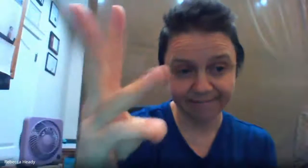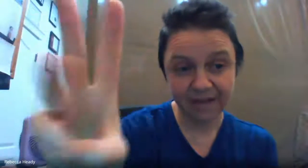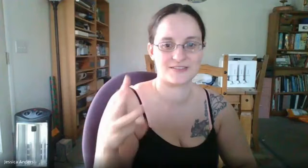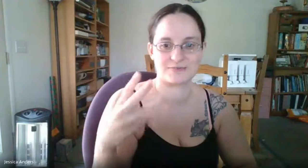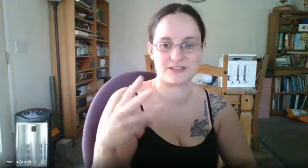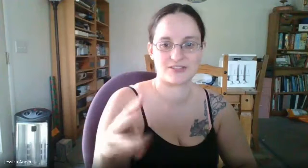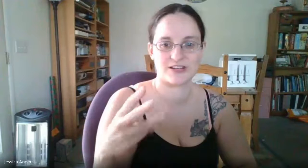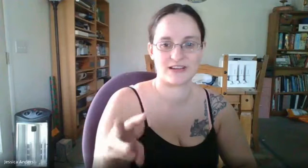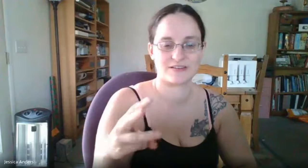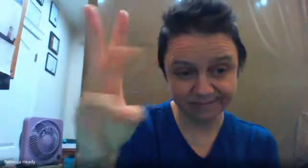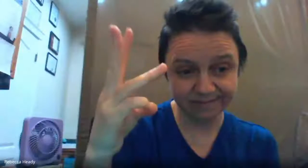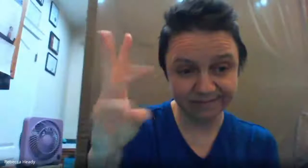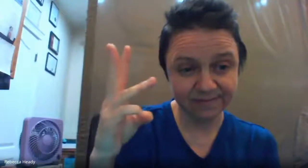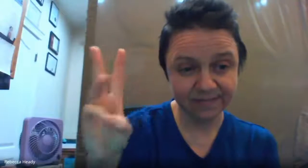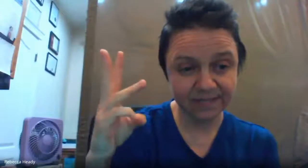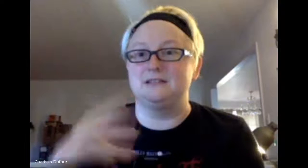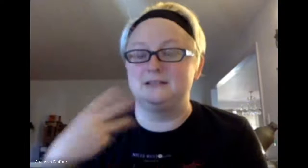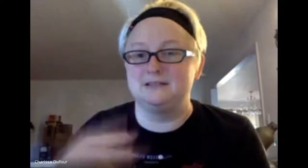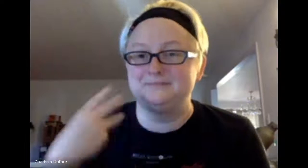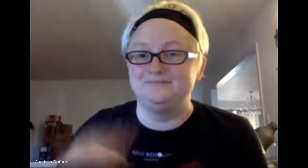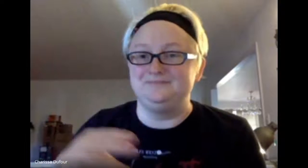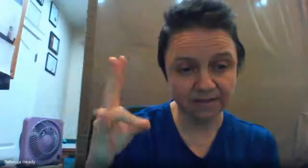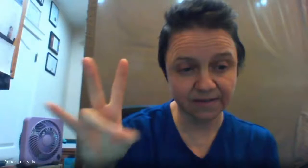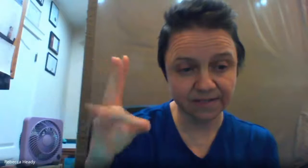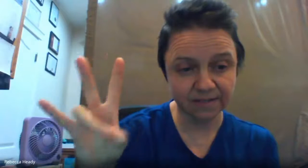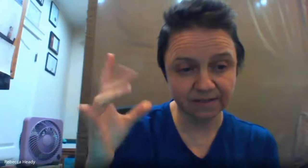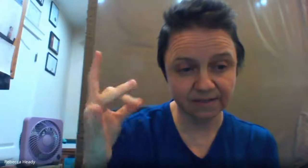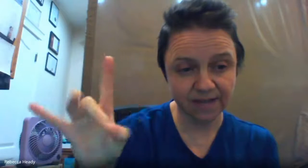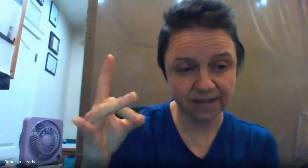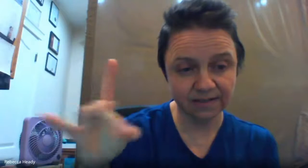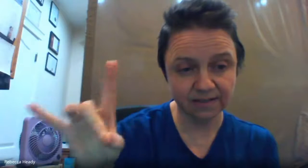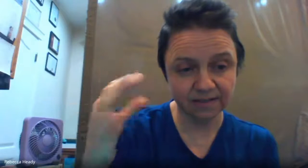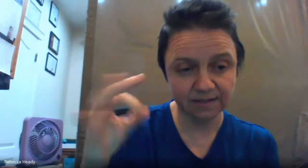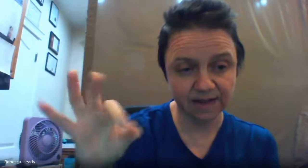either. Shake. Yeah. 16, 17, 18, 19.